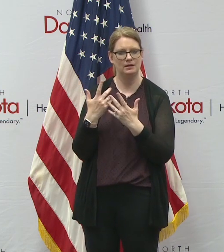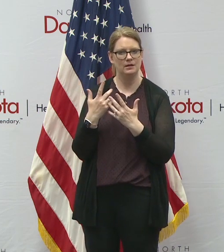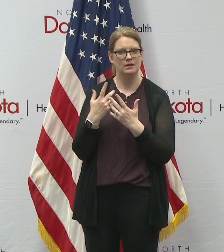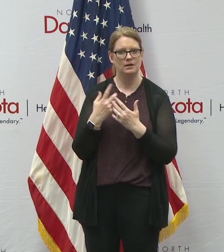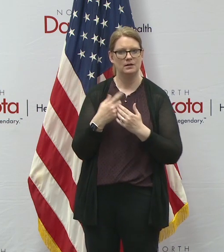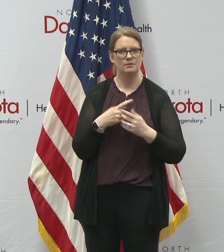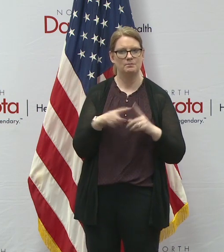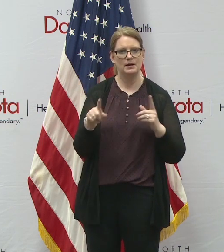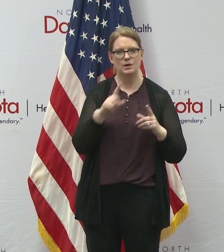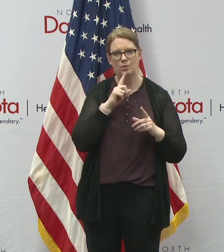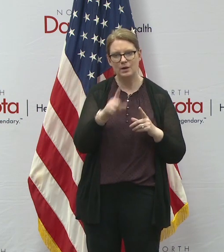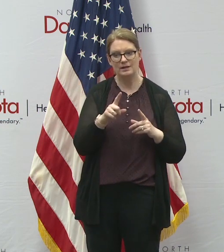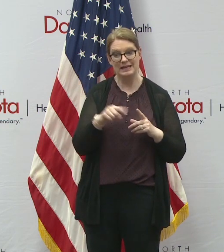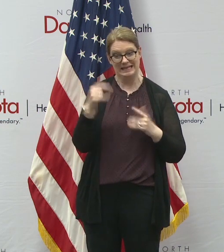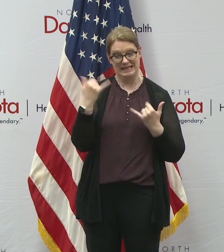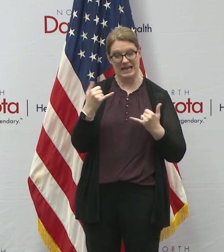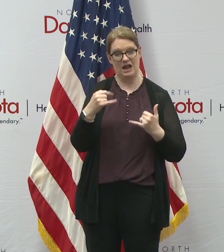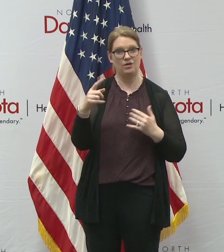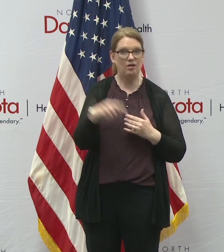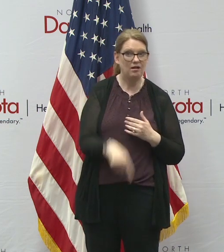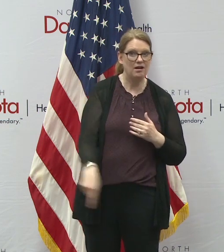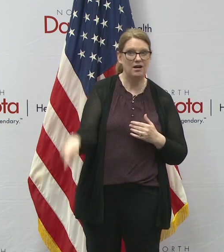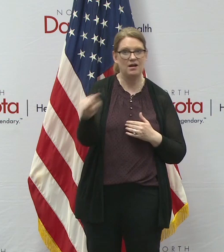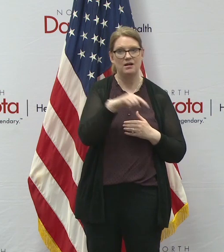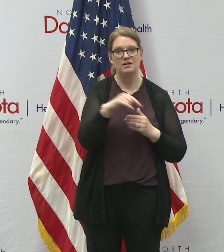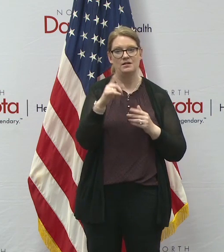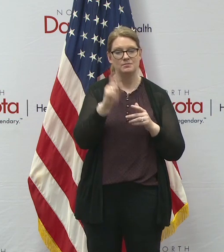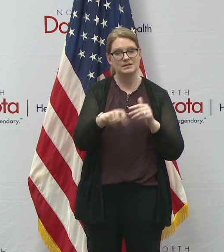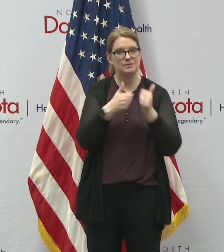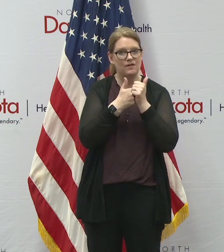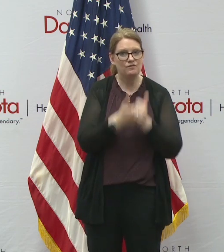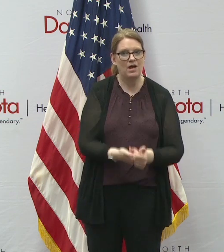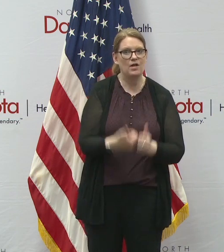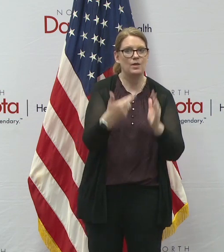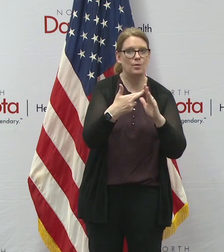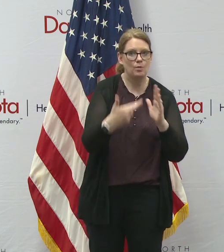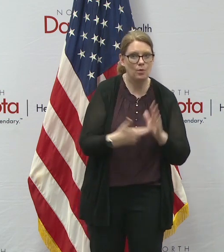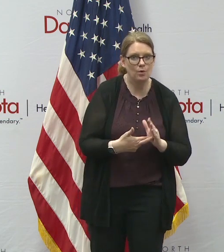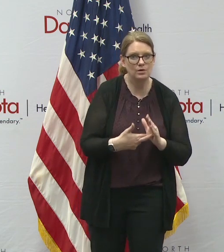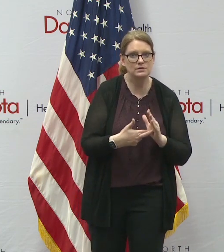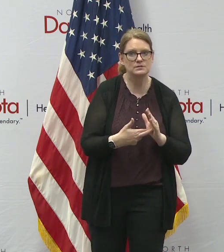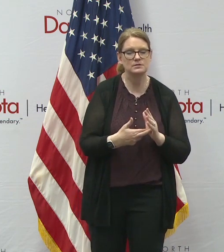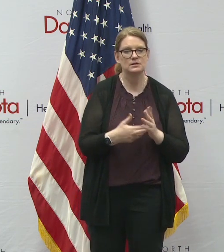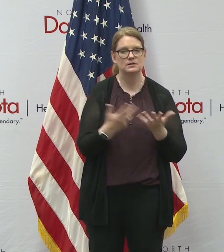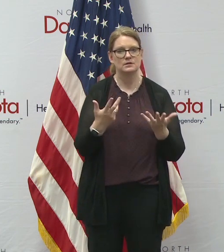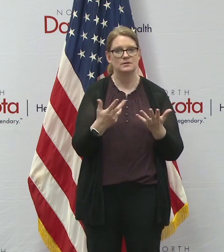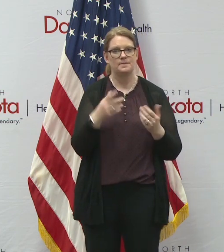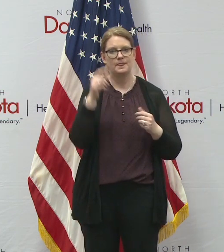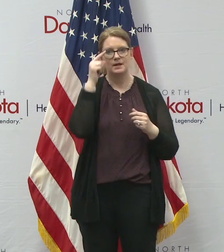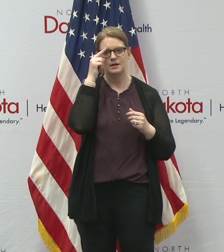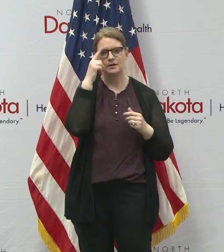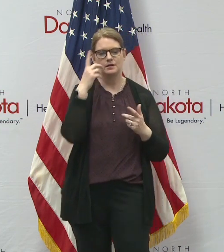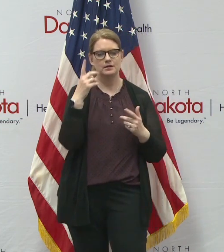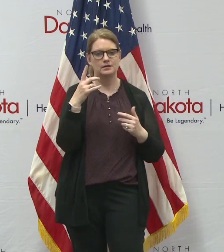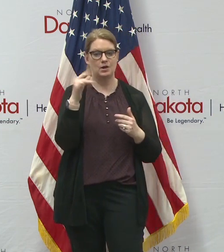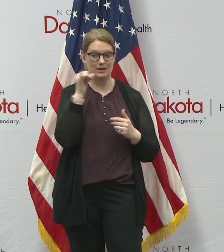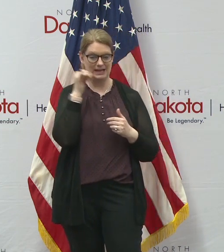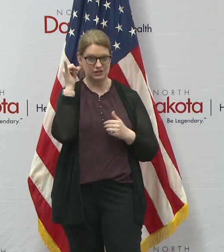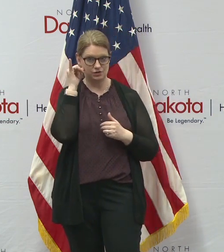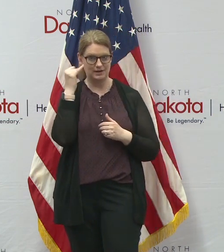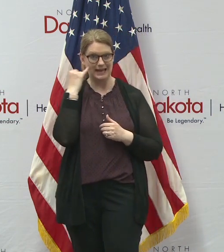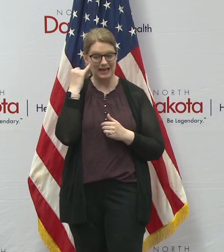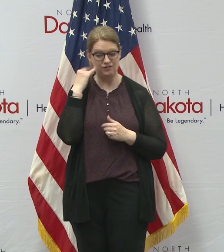to understand and follow the rules. And of course, it's not just follow the rules, it's no longer guidance. As of yesterday, if you are a